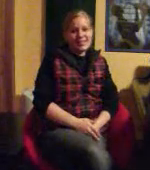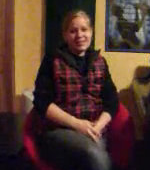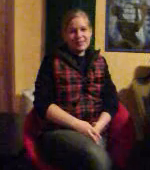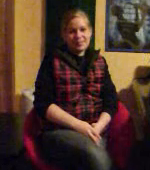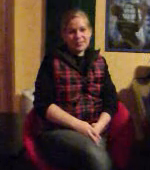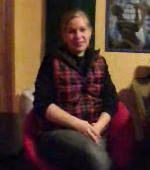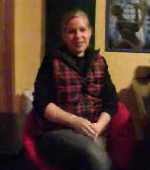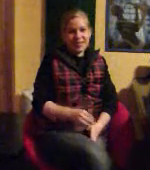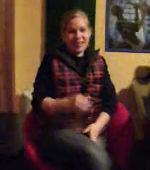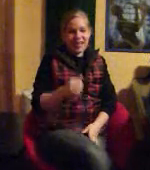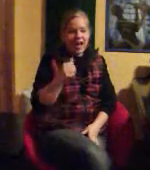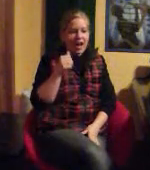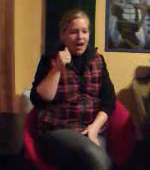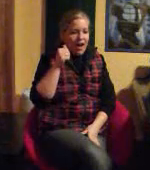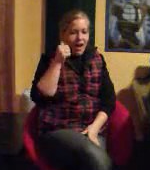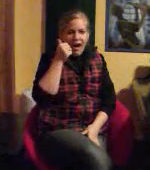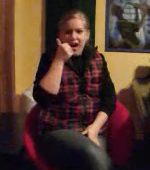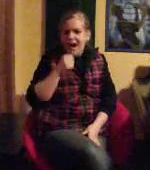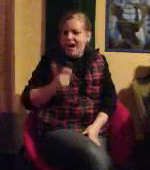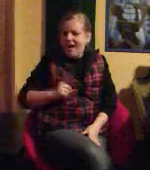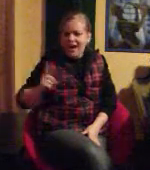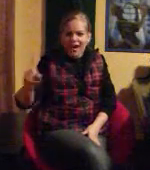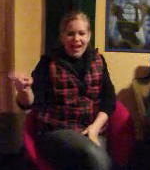She was no longer a very little girl.